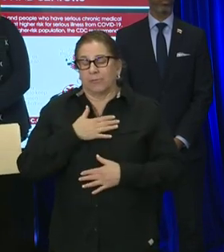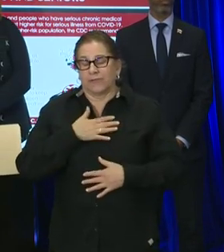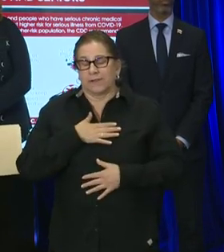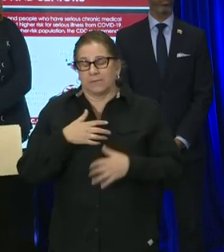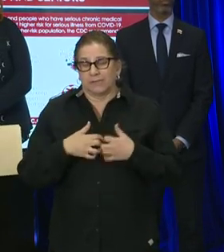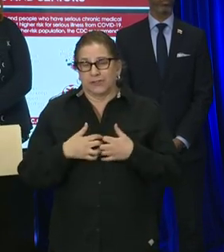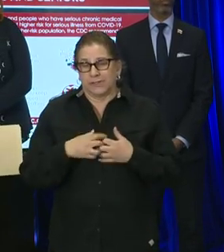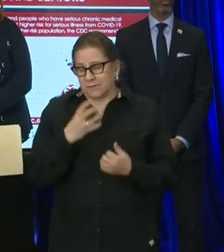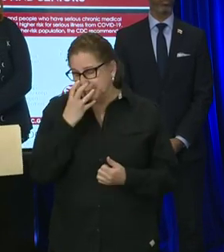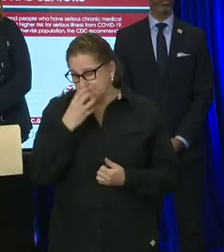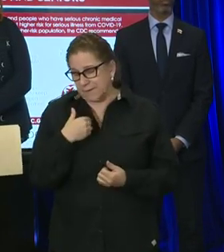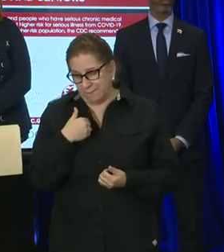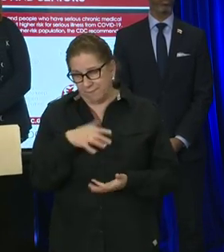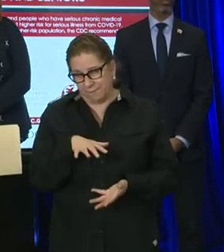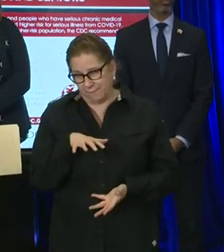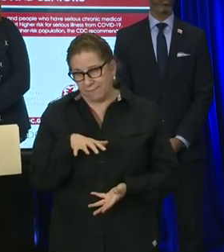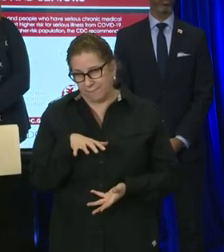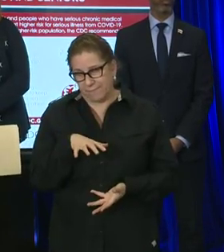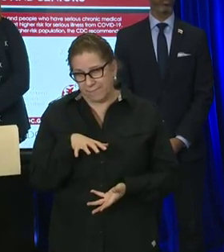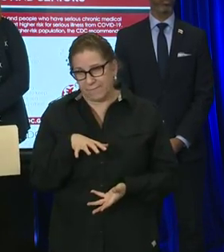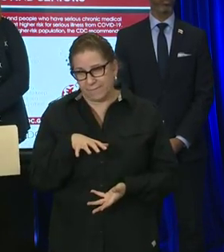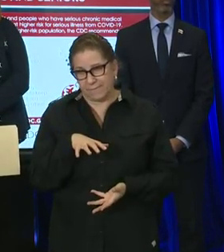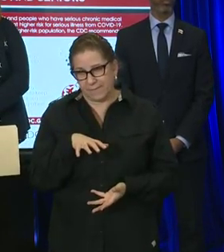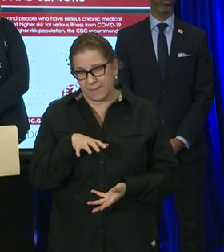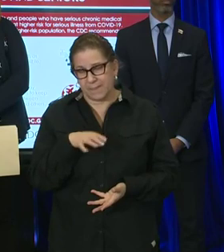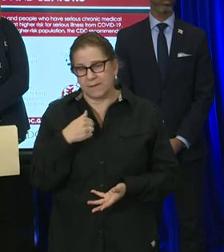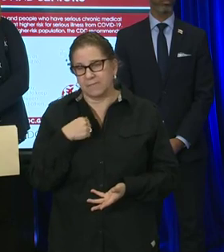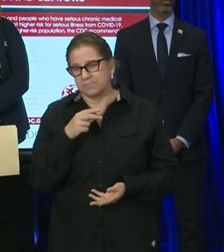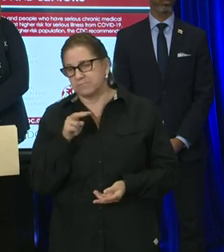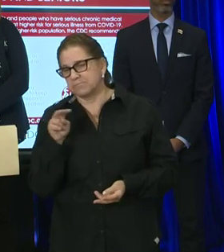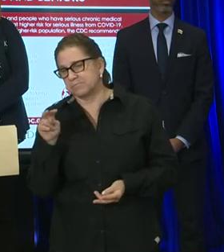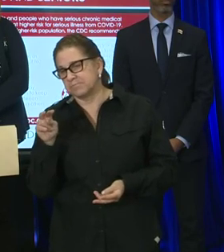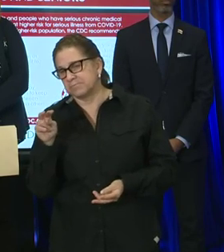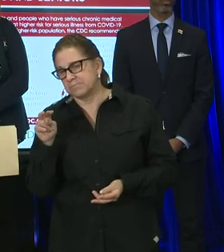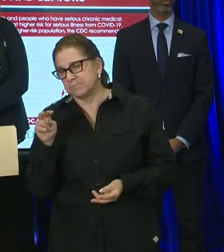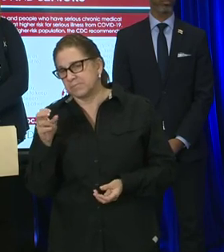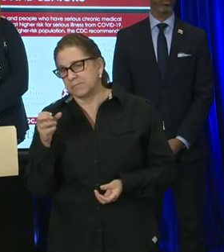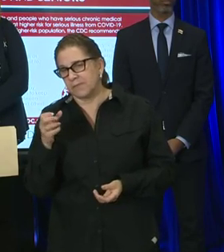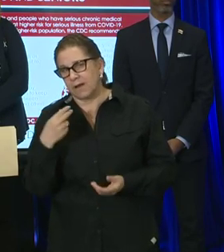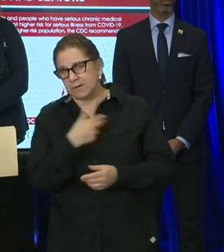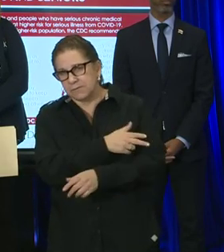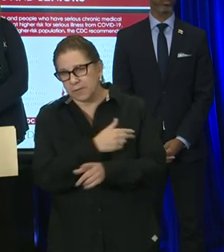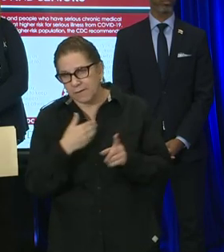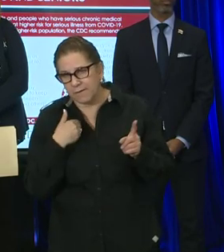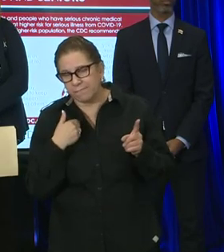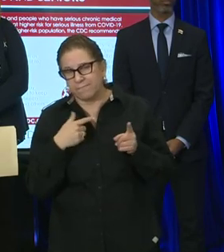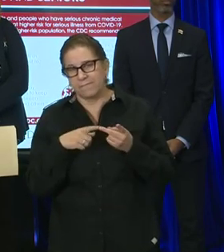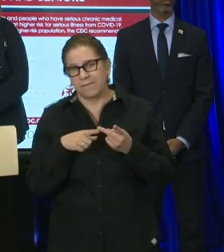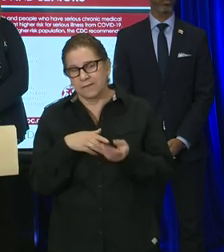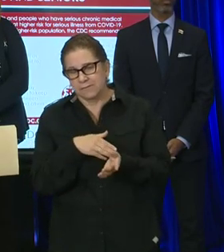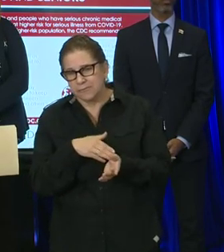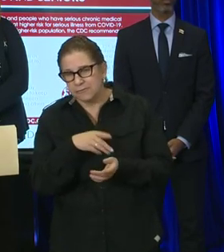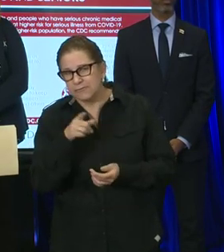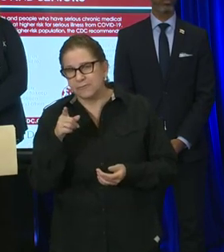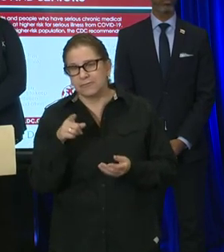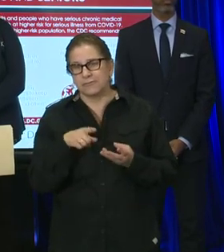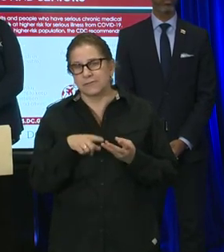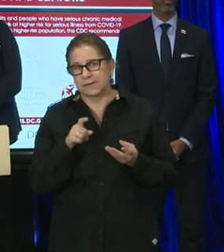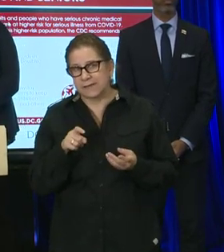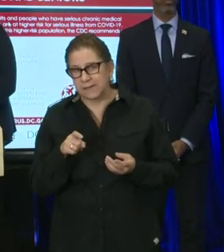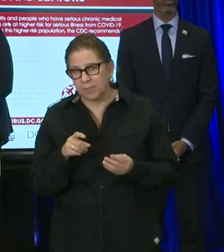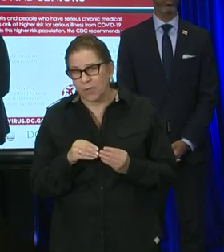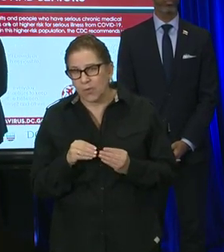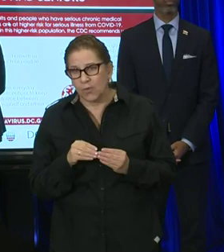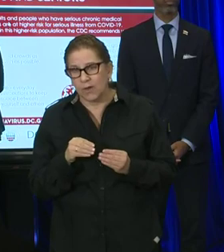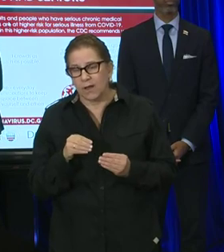requiring ventilator assistance, and how the hospitals and health systems are looking to increase or surge their intensive